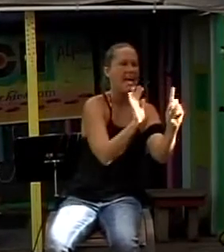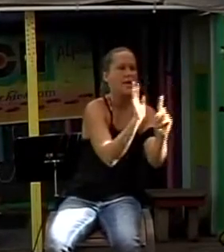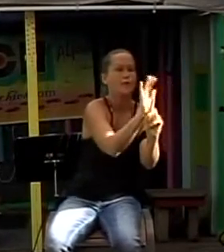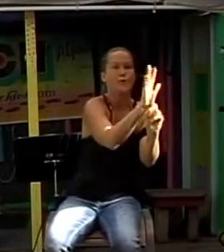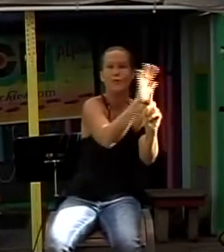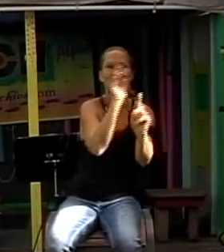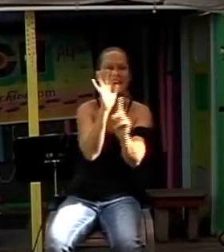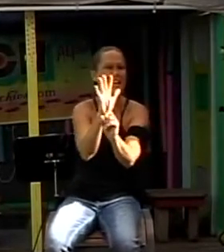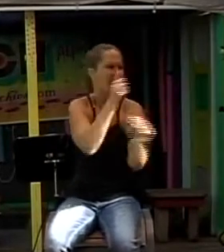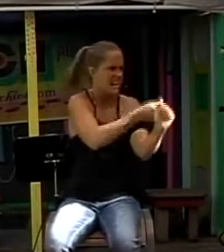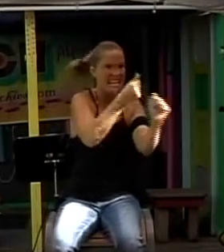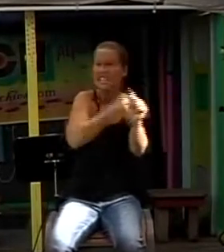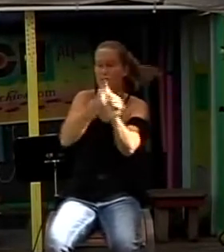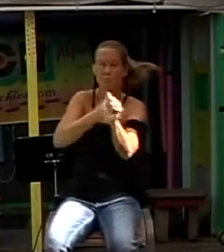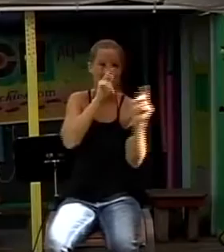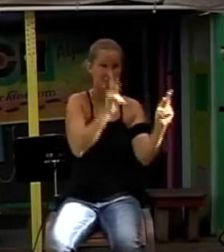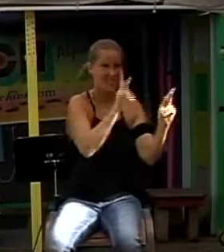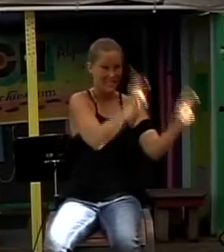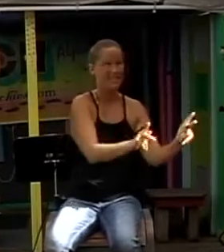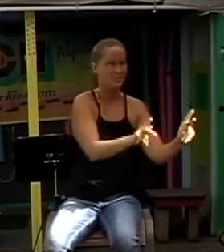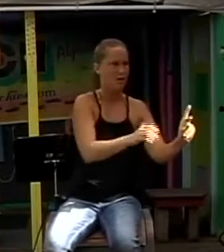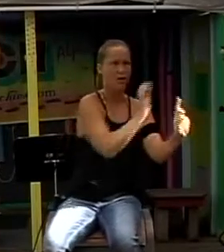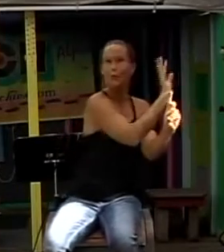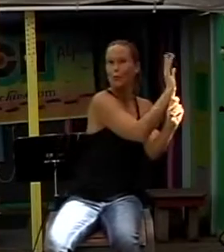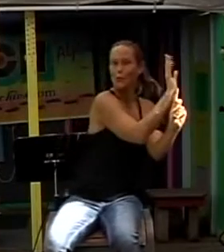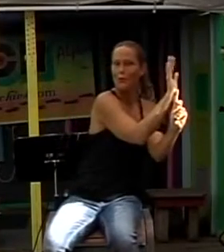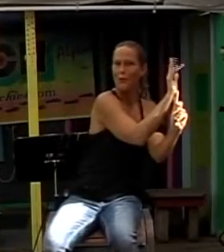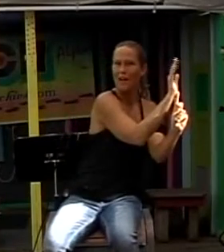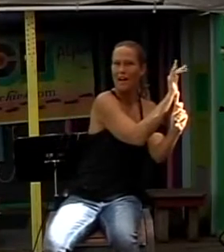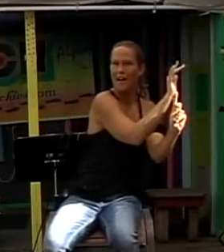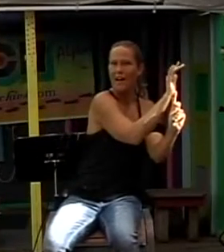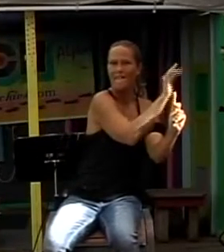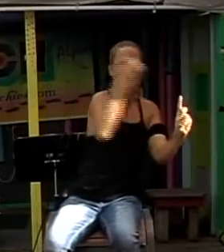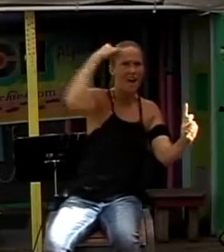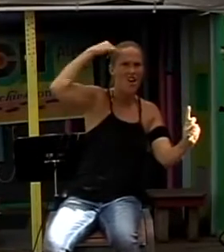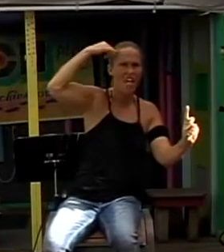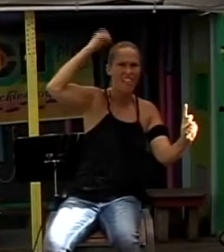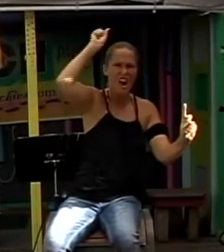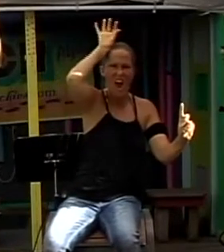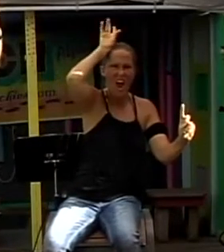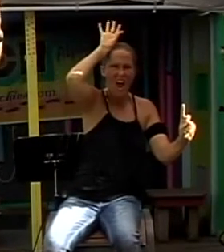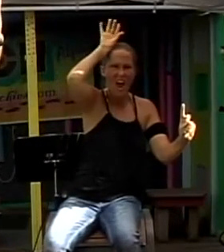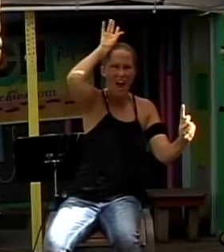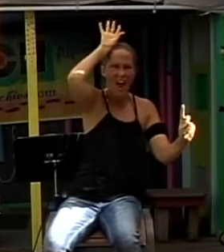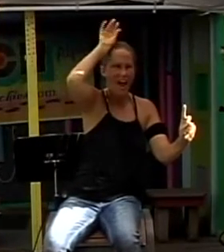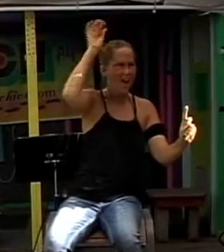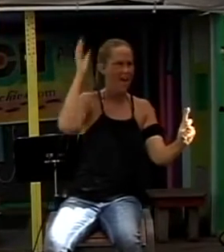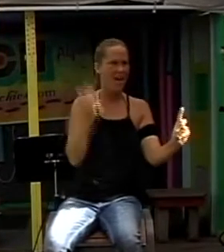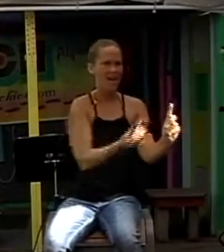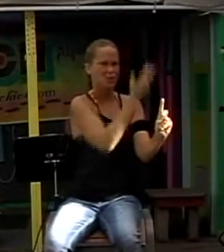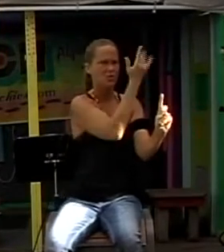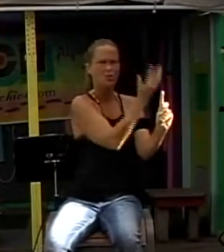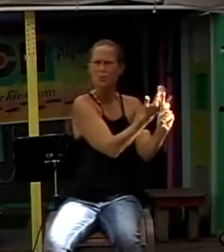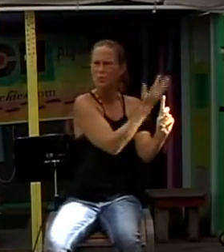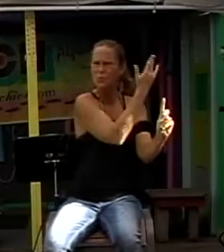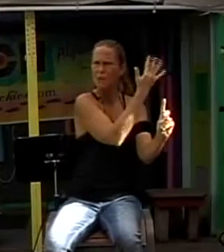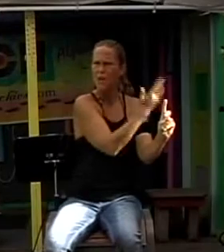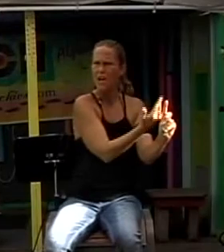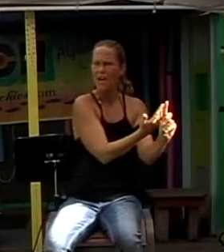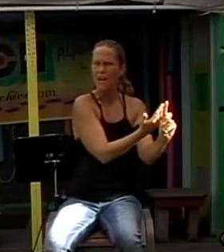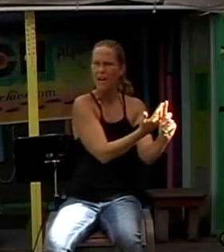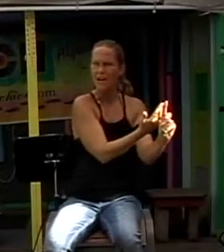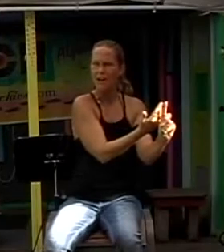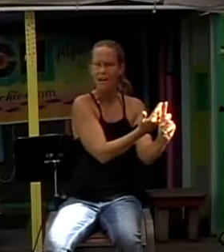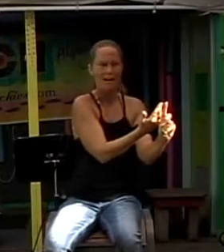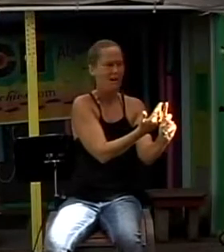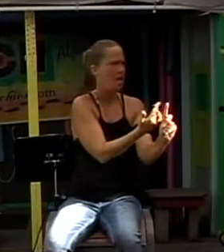It would be like seeing these 12 men sitting there, and there appeared what looked like an individual flame. You hear